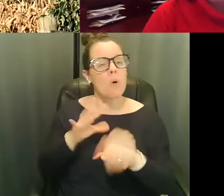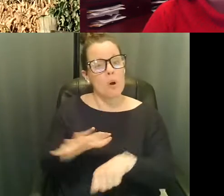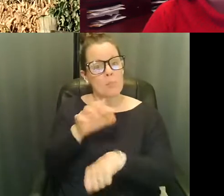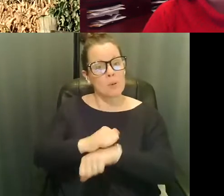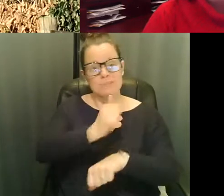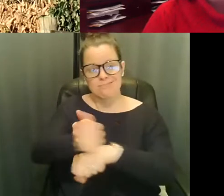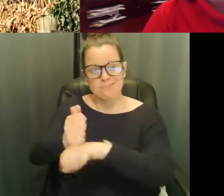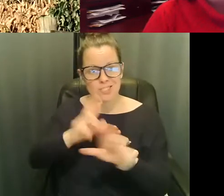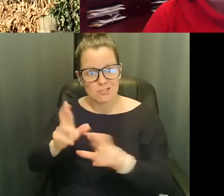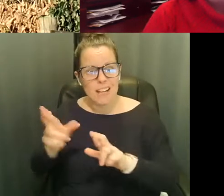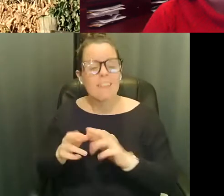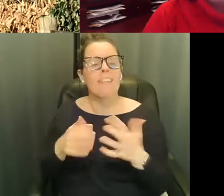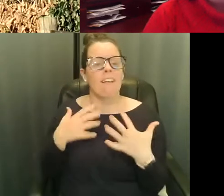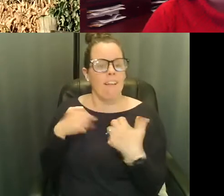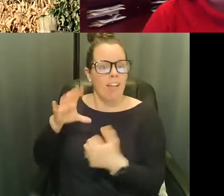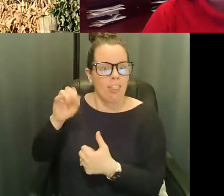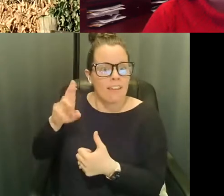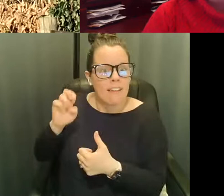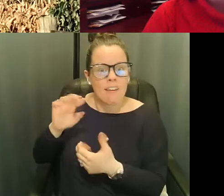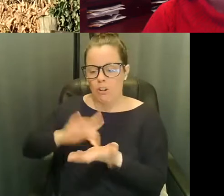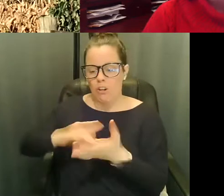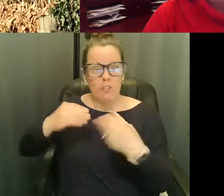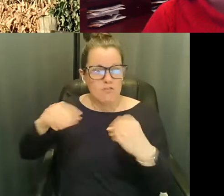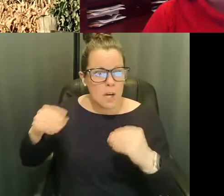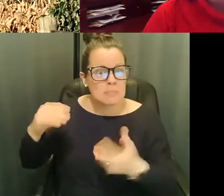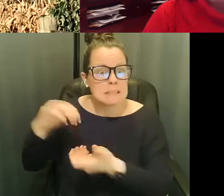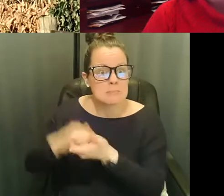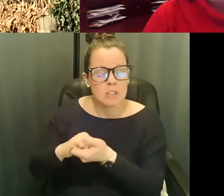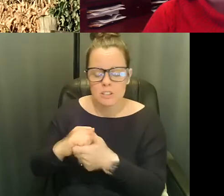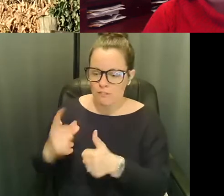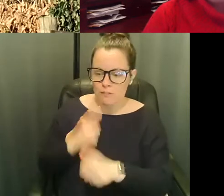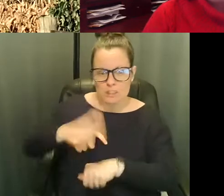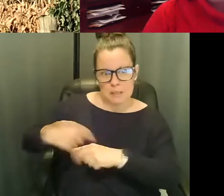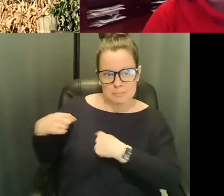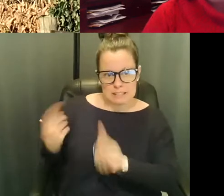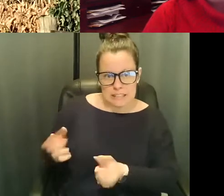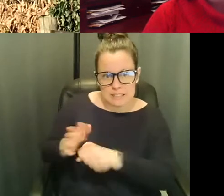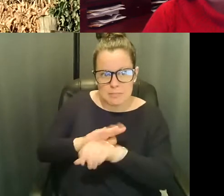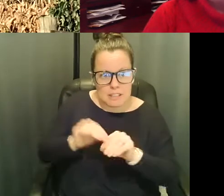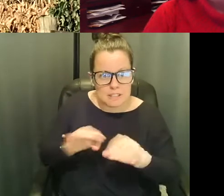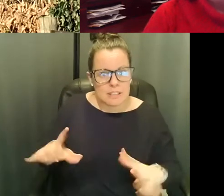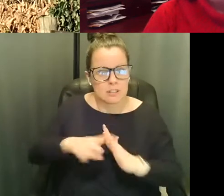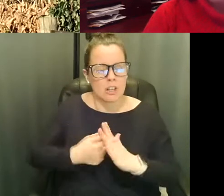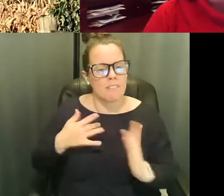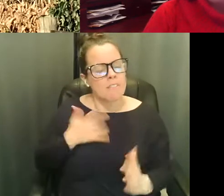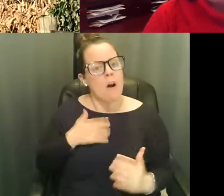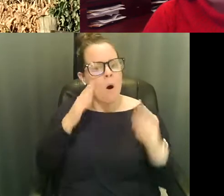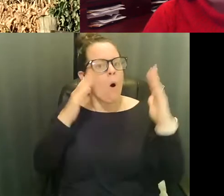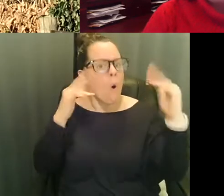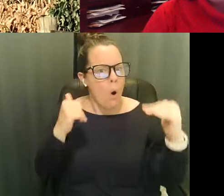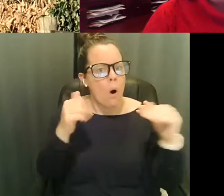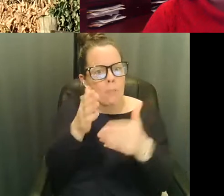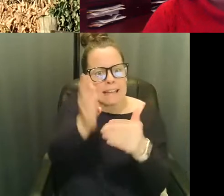our healthcare and pharmacy partners. For the first time since the pandemic began, we feel hopeful that the end is in